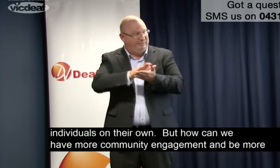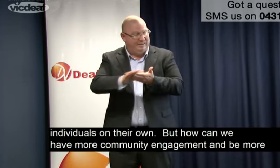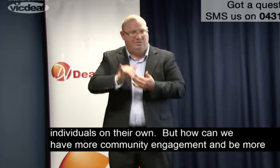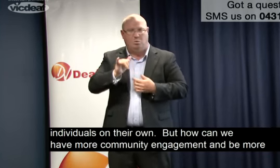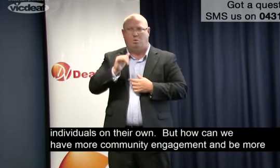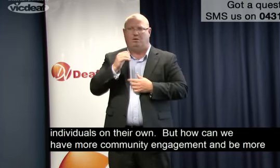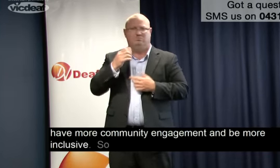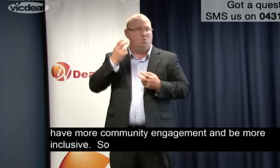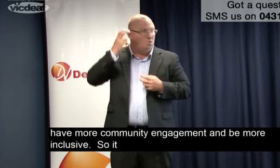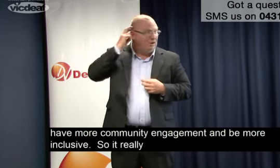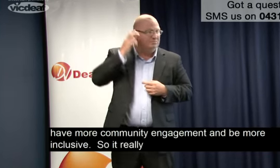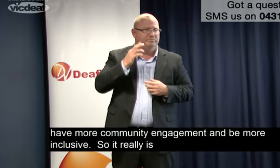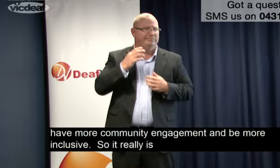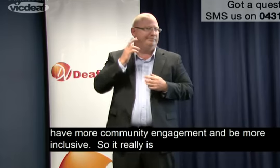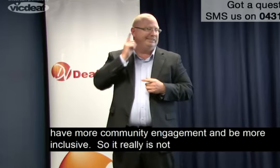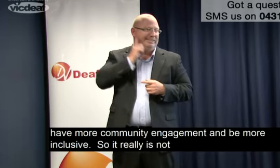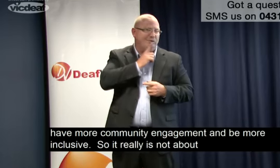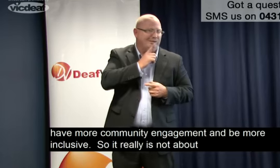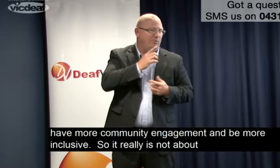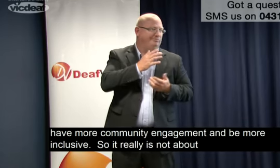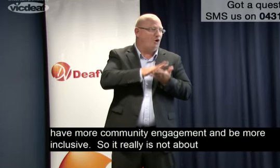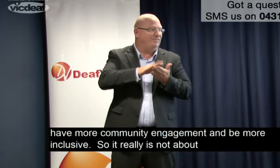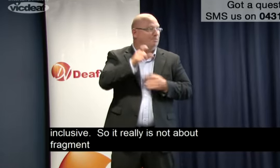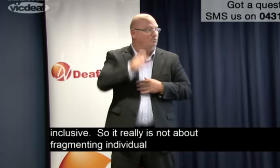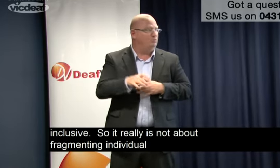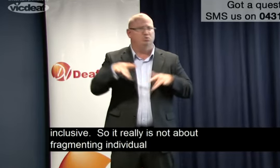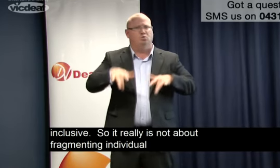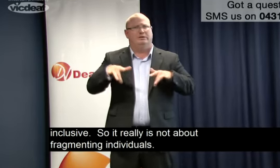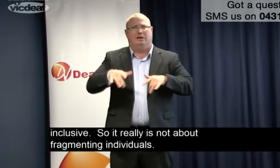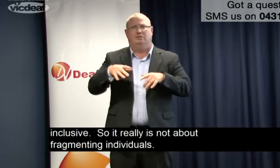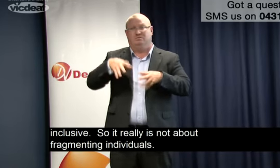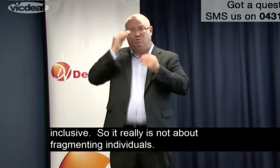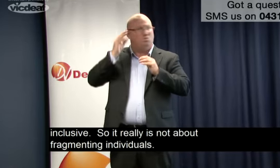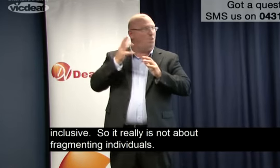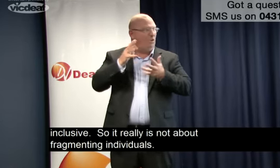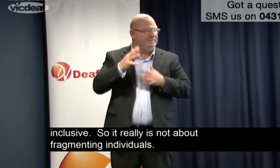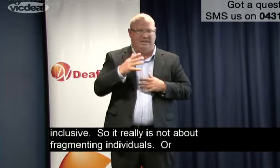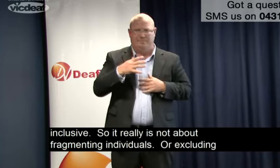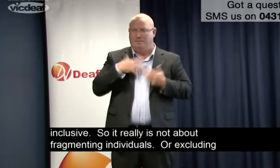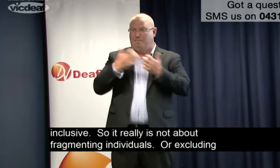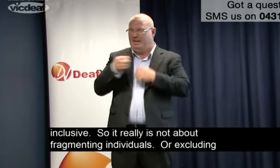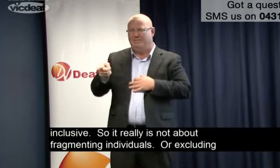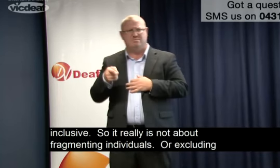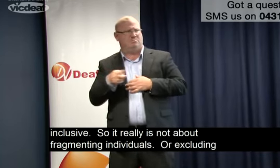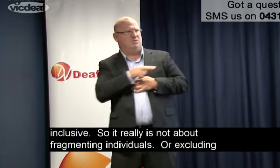the individuals or excluding people. So people who are hard of hearing or have cochlear implants who haven't learned sign